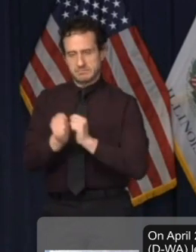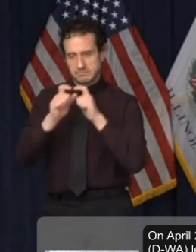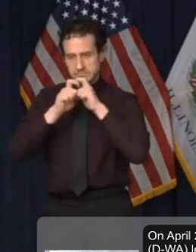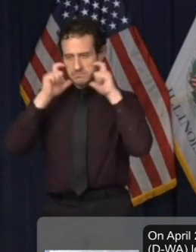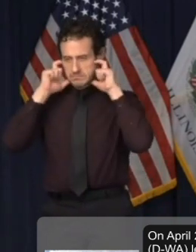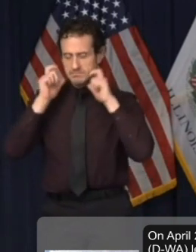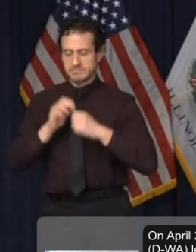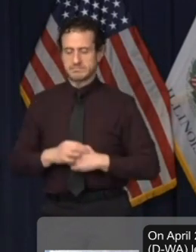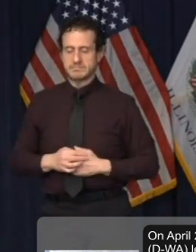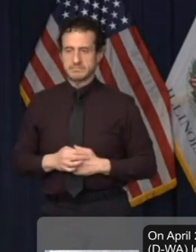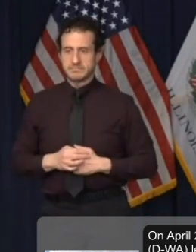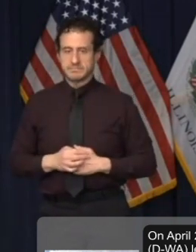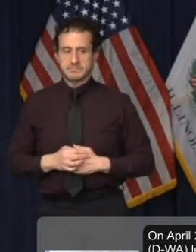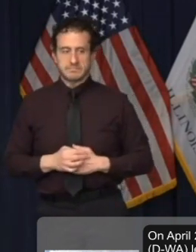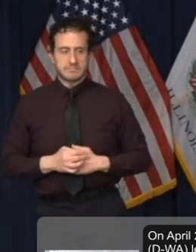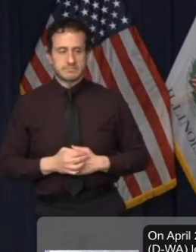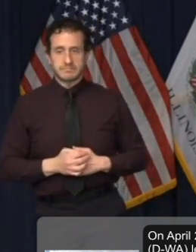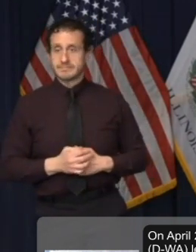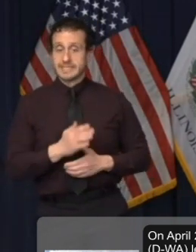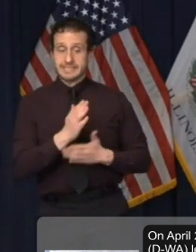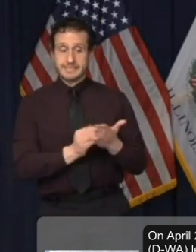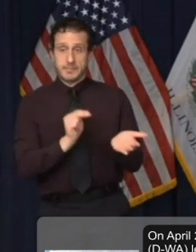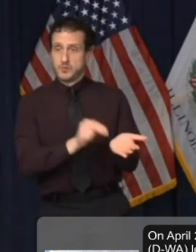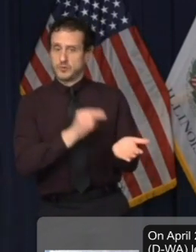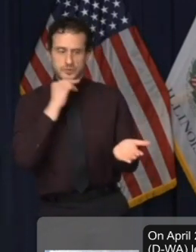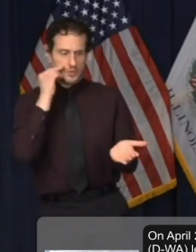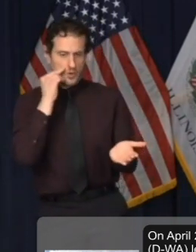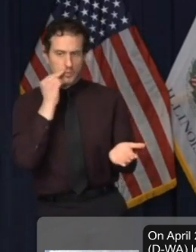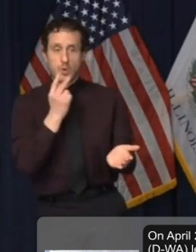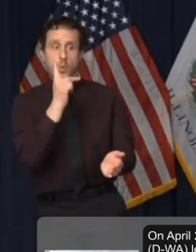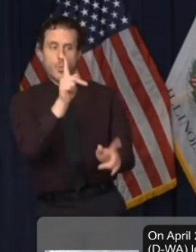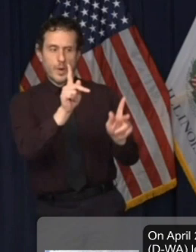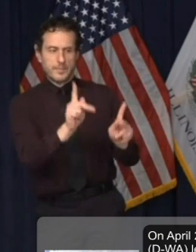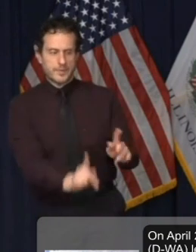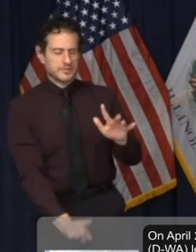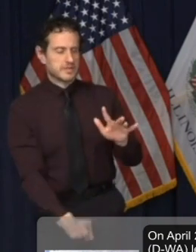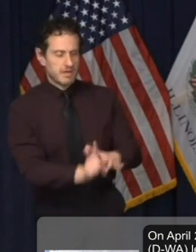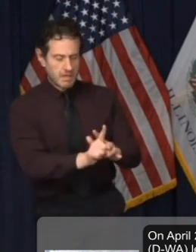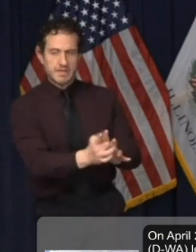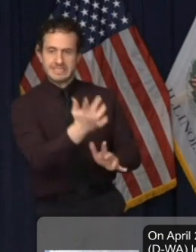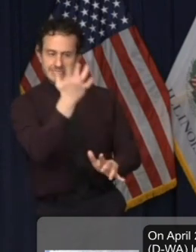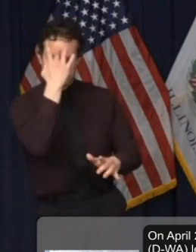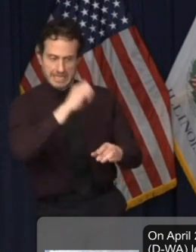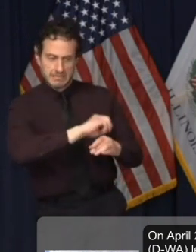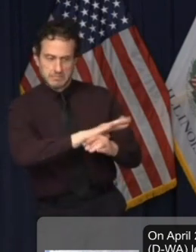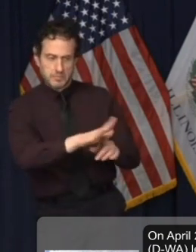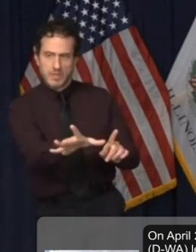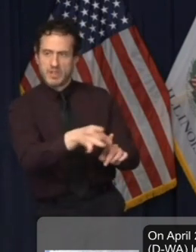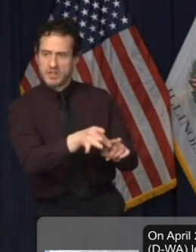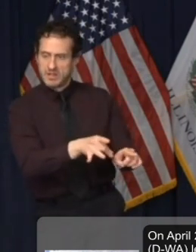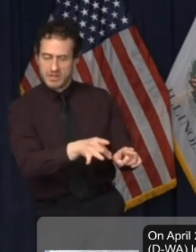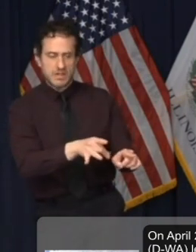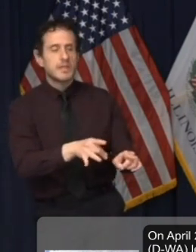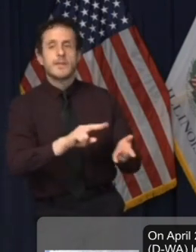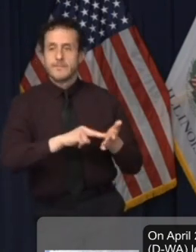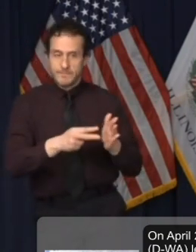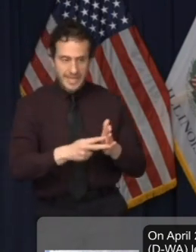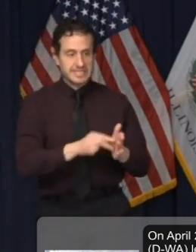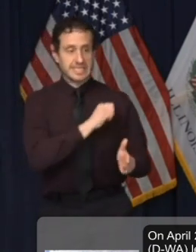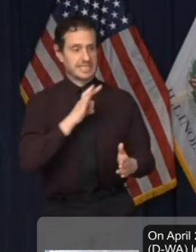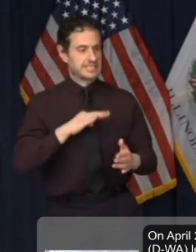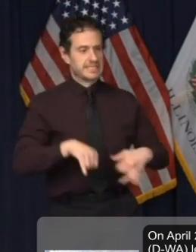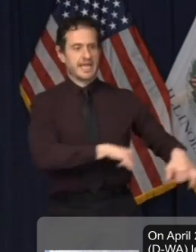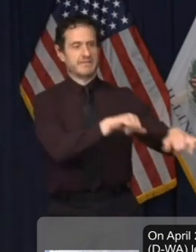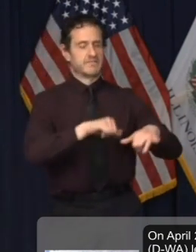case in a facility activates our guidance that all staff in the facility should wear formal PPE and